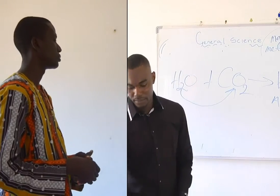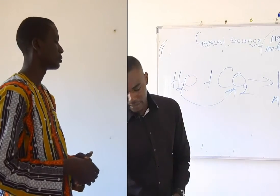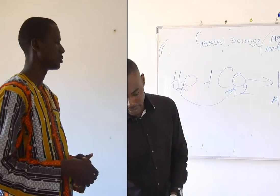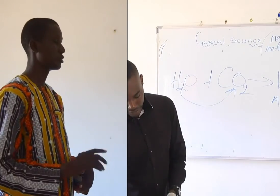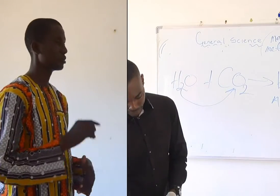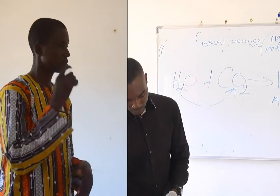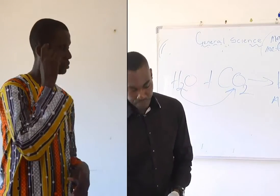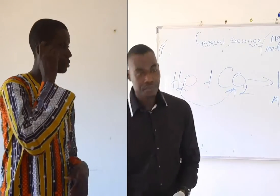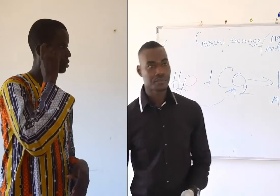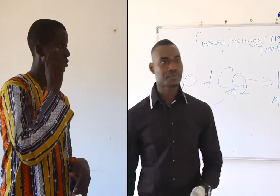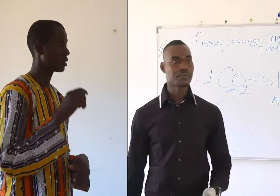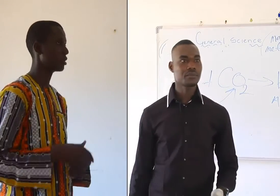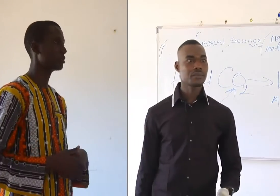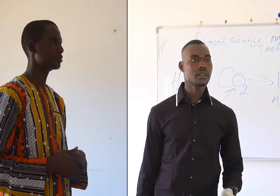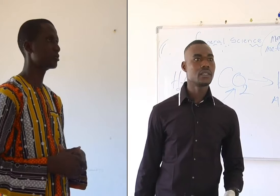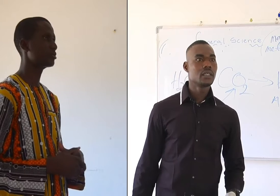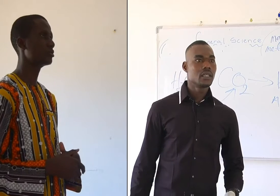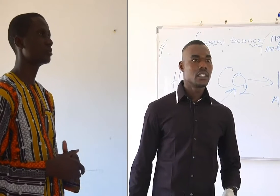note of that, please.